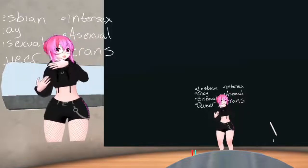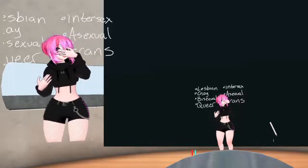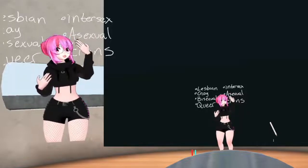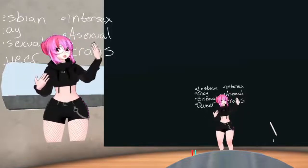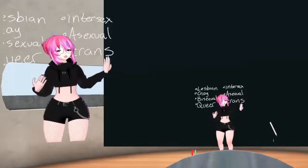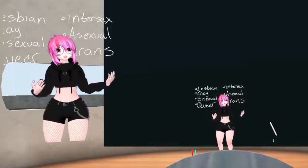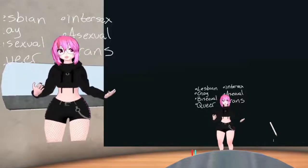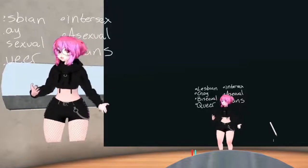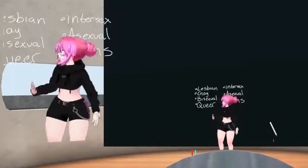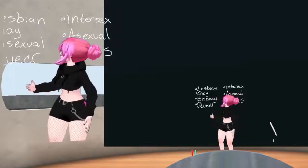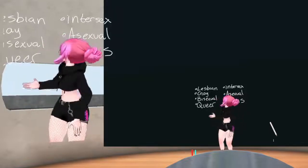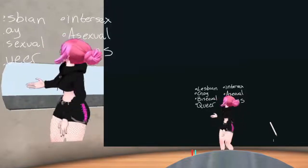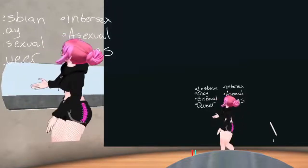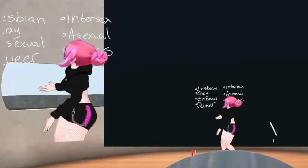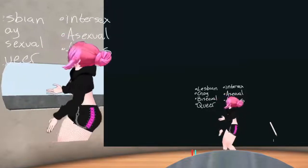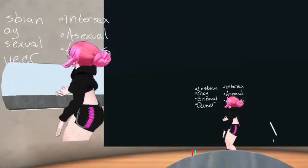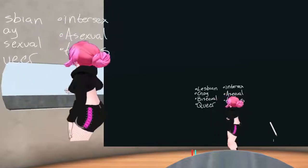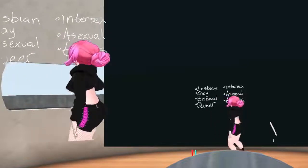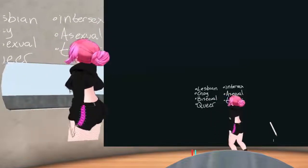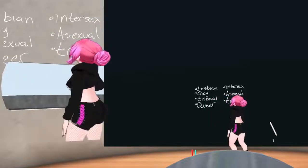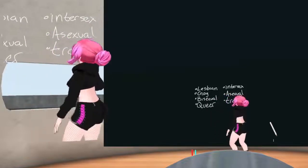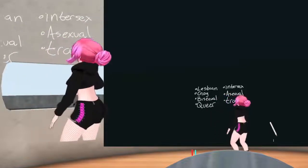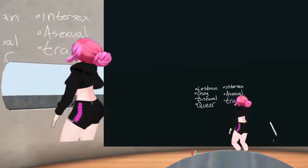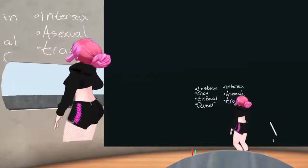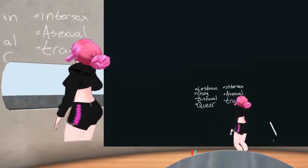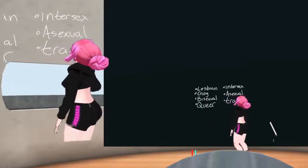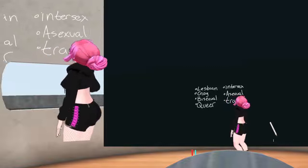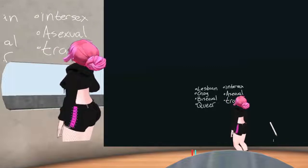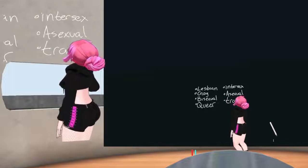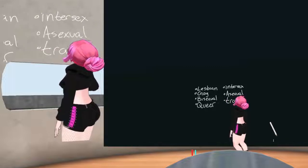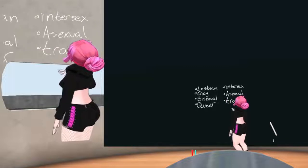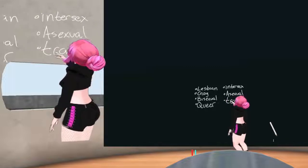representing the queer community. And then